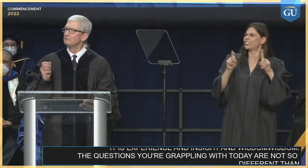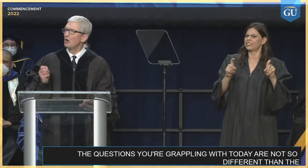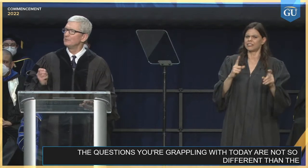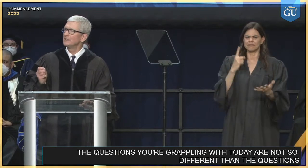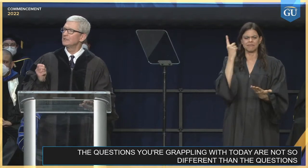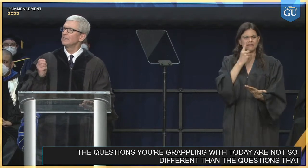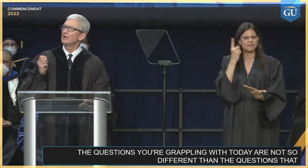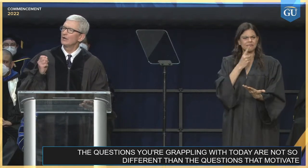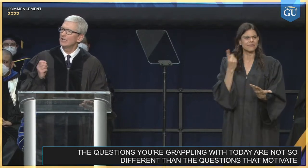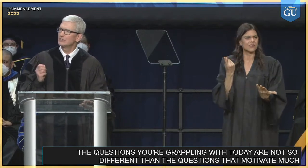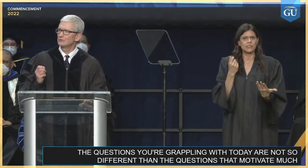moment in our history.